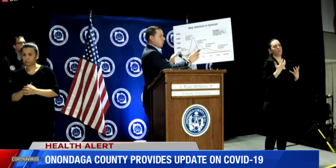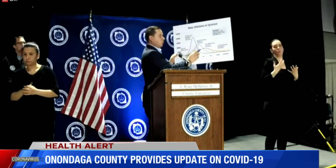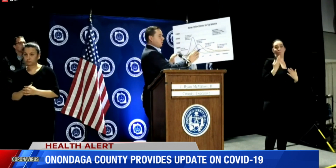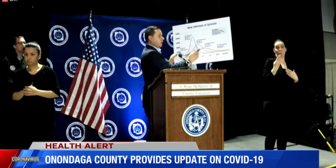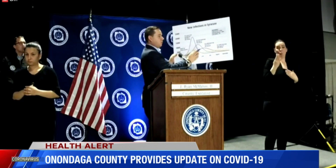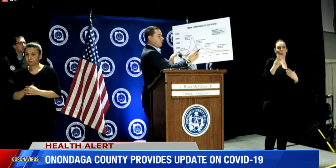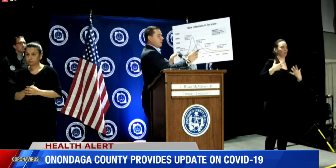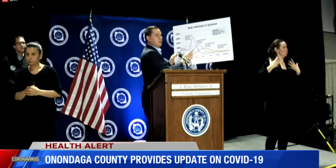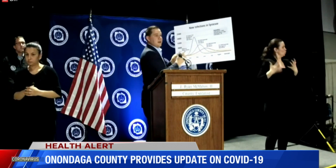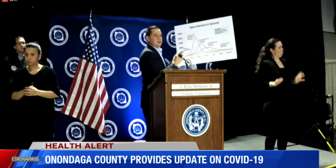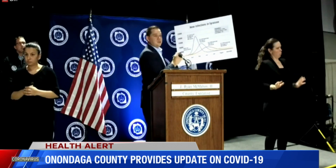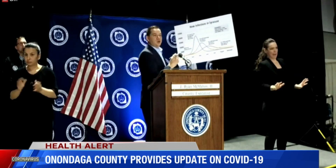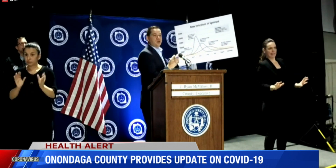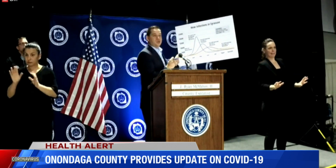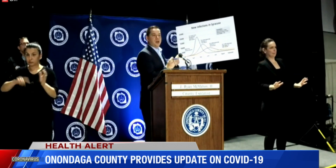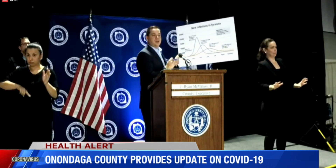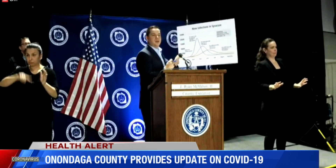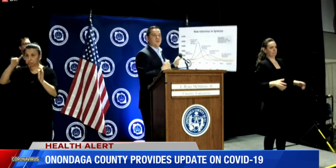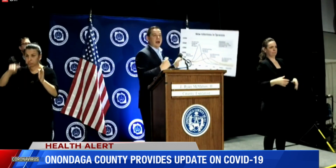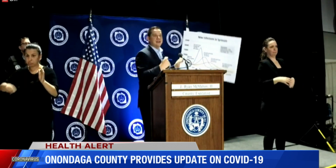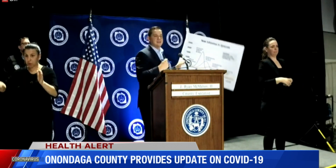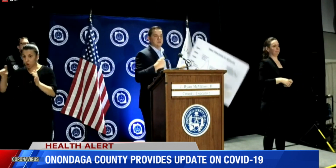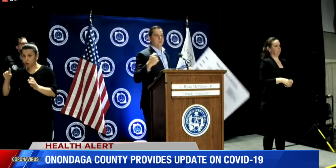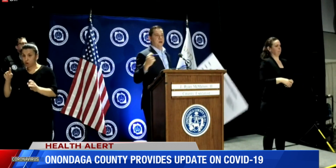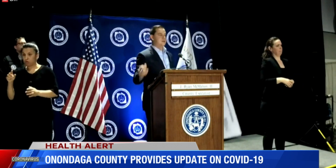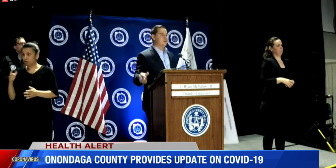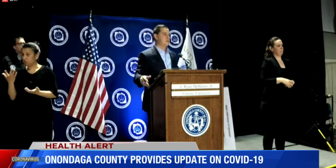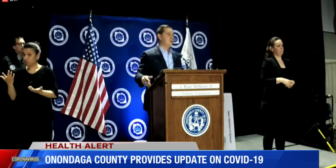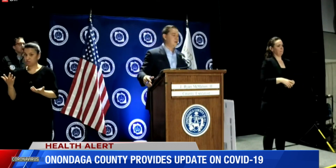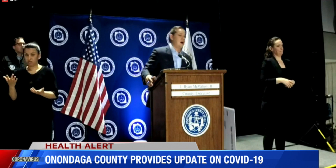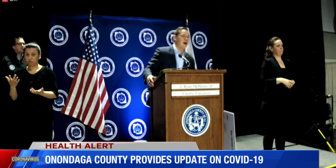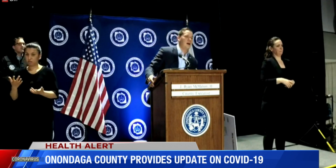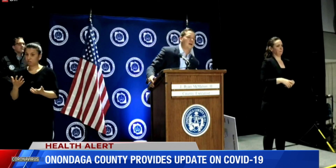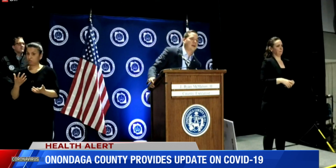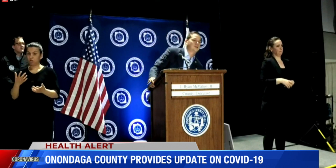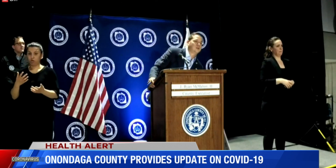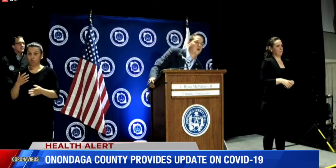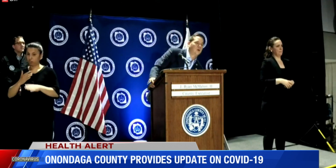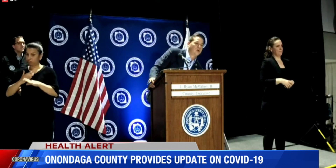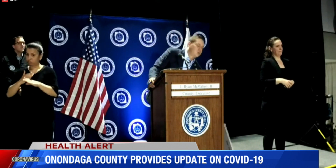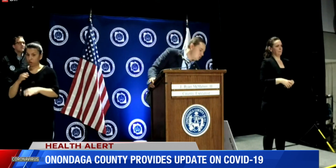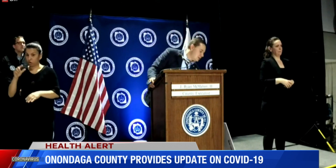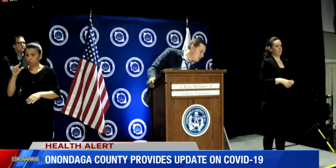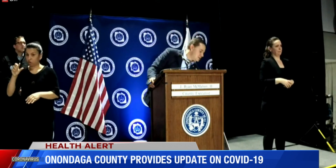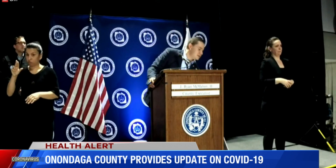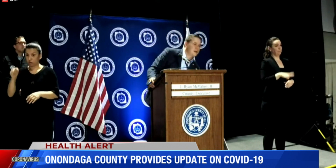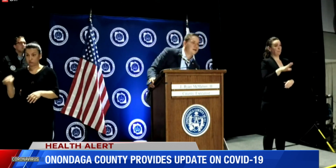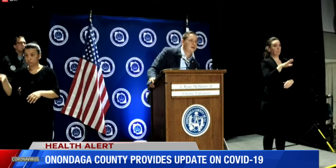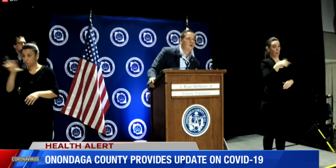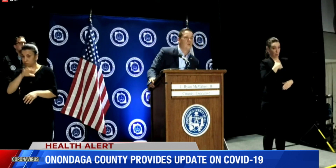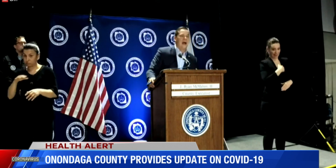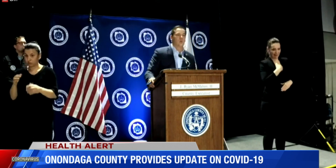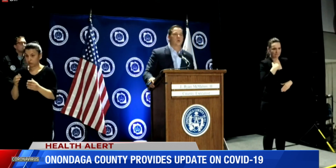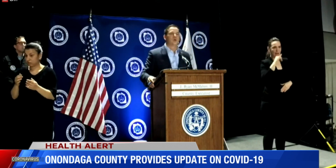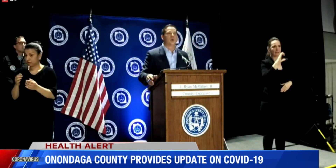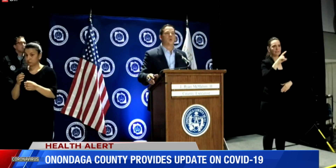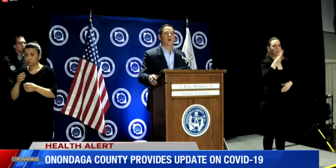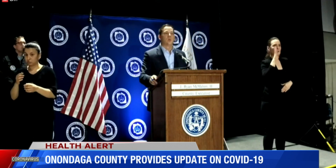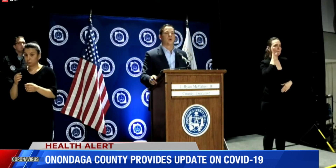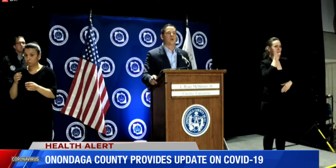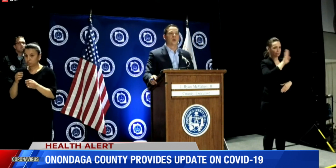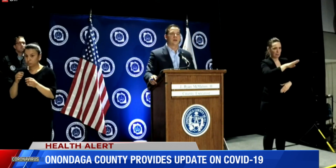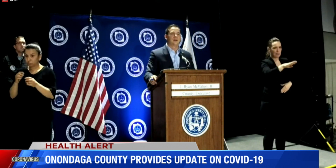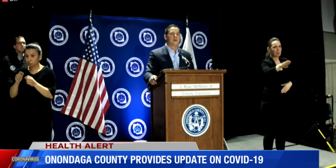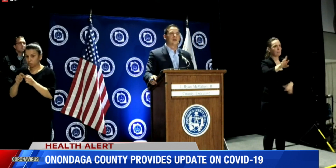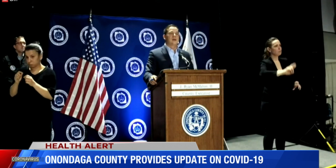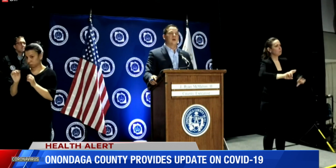line, we're opening up a surge site for ICU beds. And so you can see why we're doing what